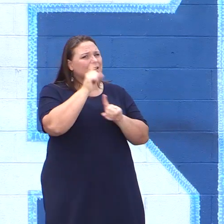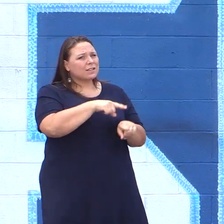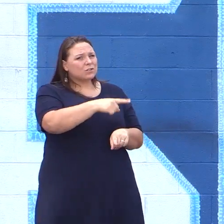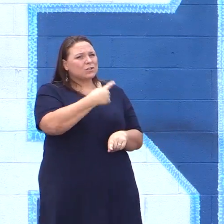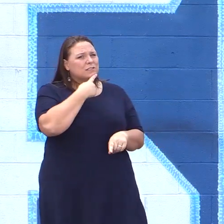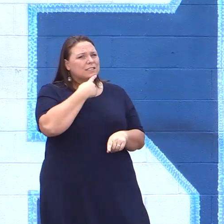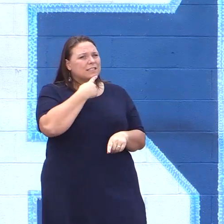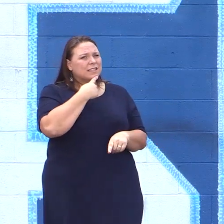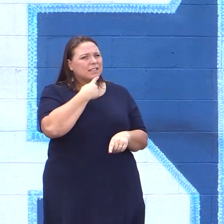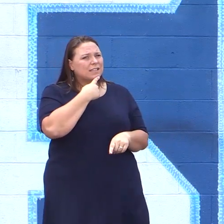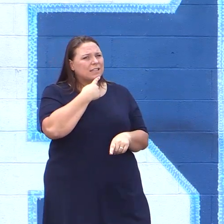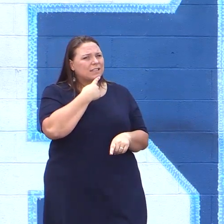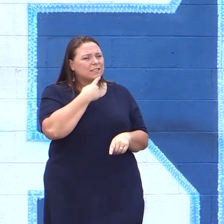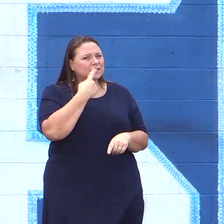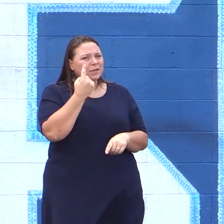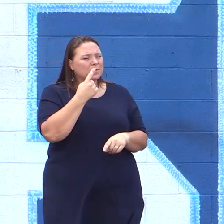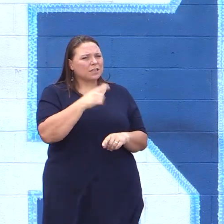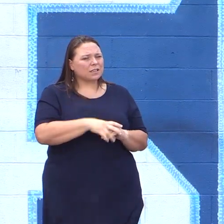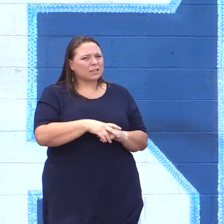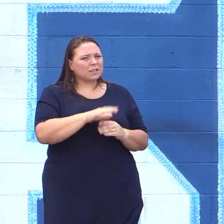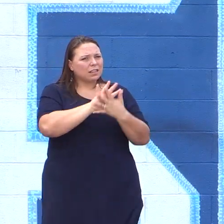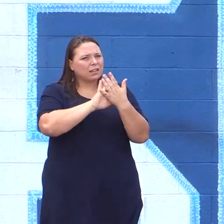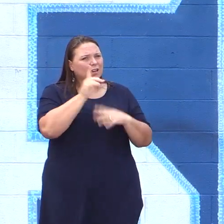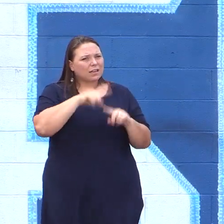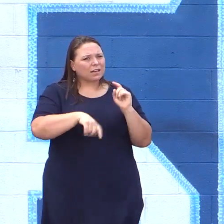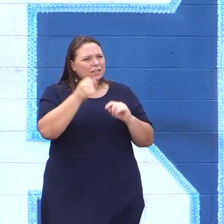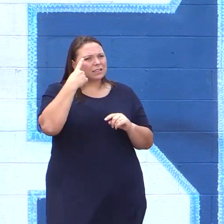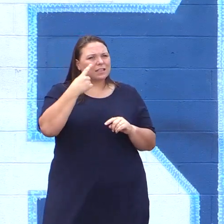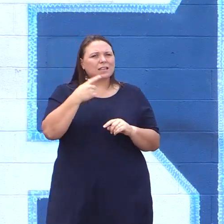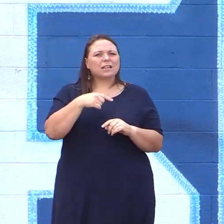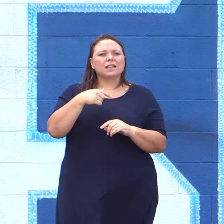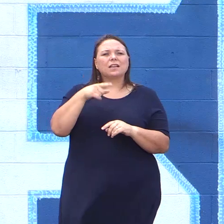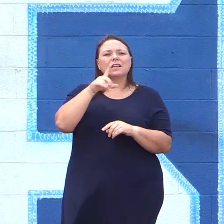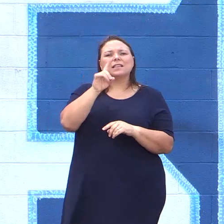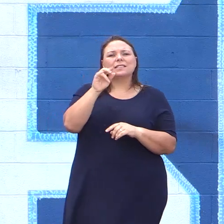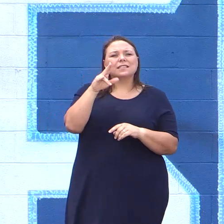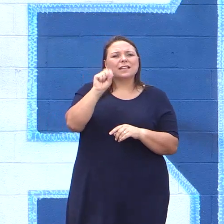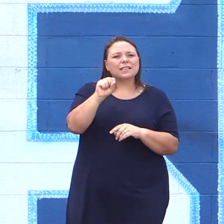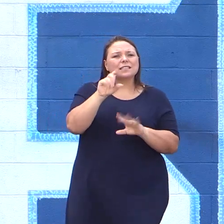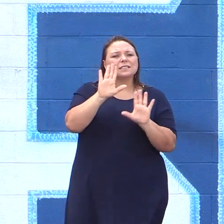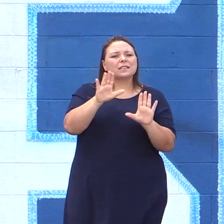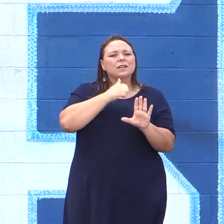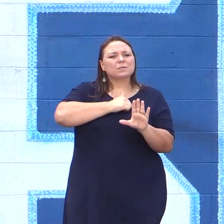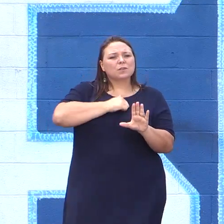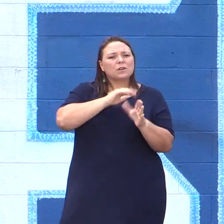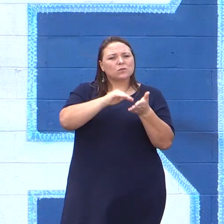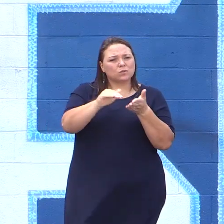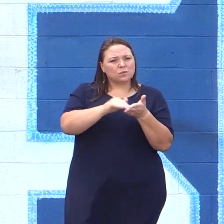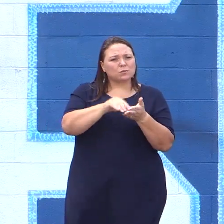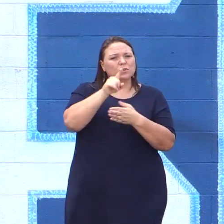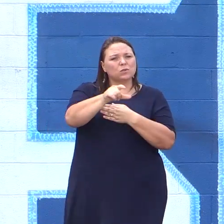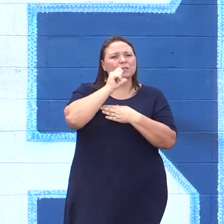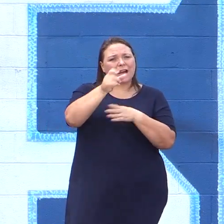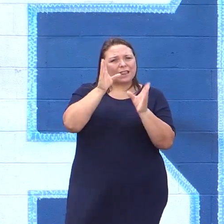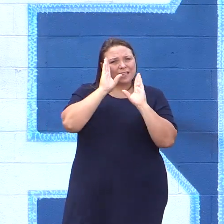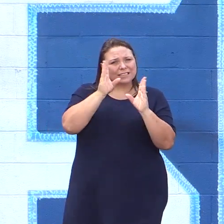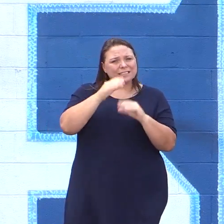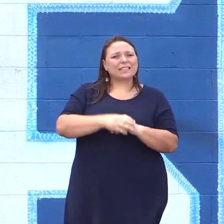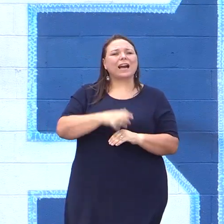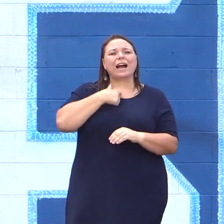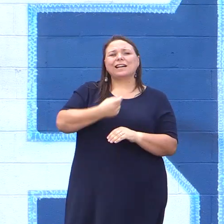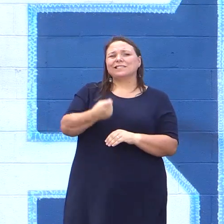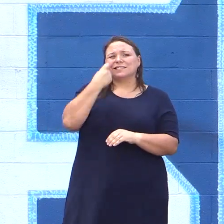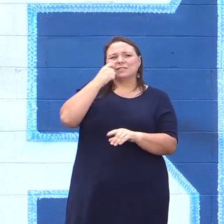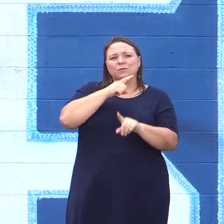said FOIA us, sir. And Yes, so we did, and we Dennis, went with what we Dennis, had. you're not. No. I'm sorry. Excuse me. You're not listening. I